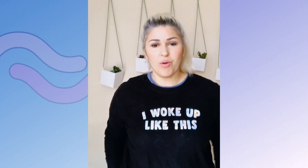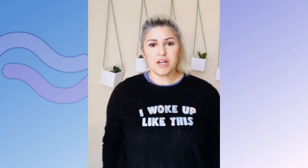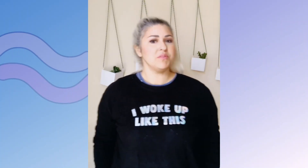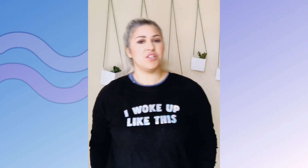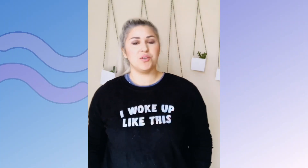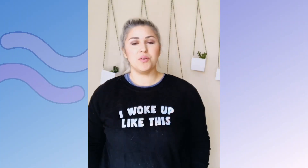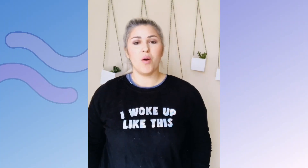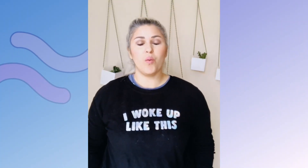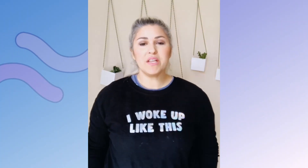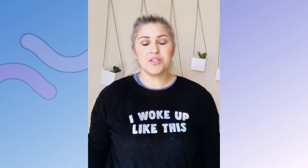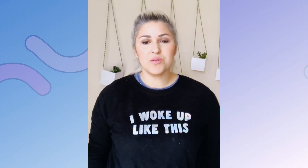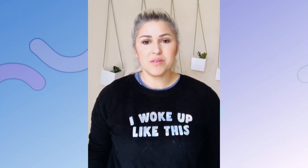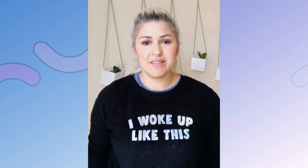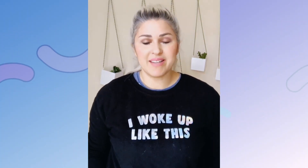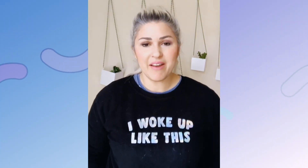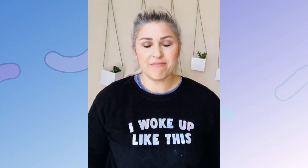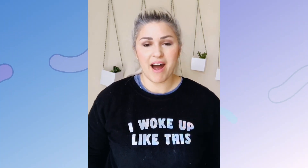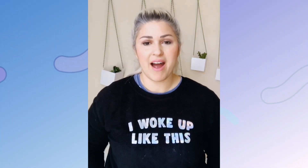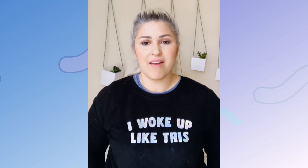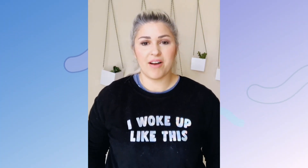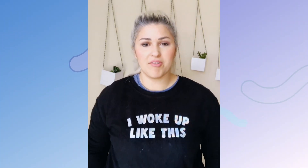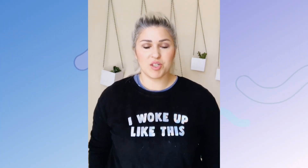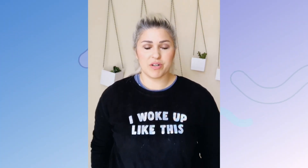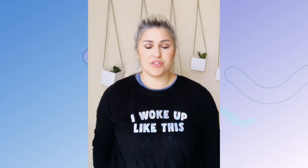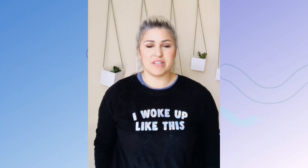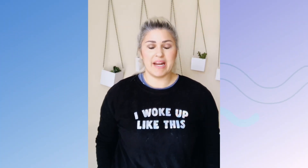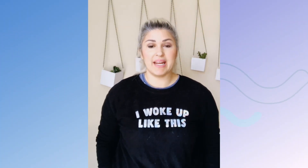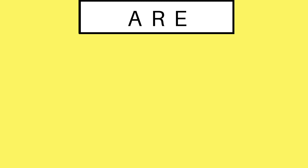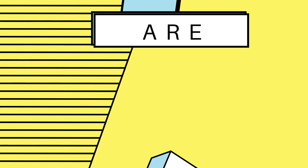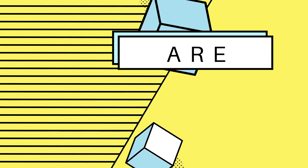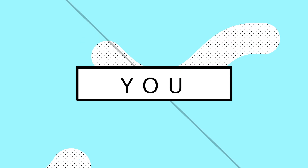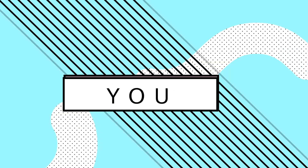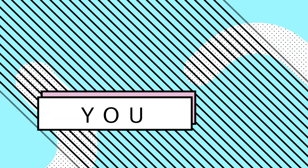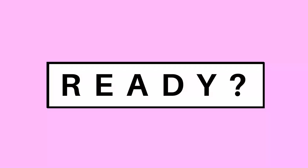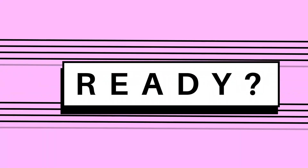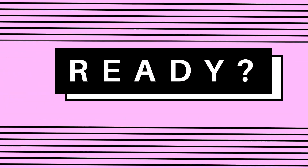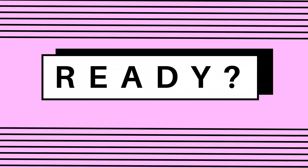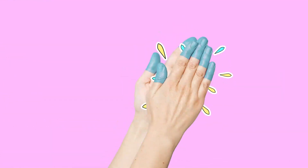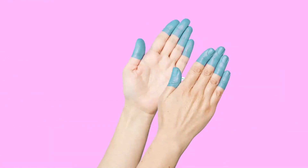All right, welcome to week 2, day 5 of Sequestered Signing.